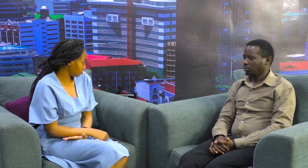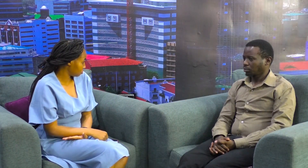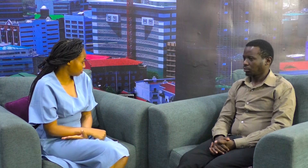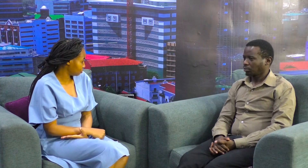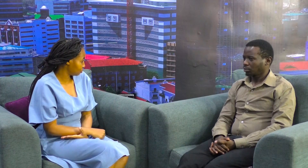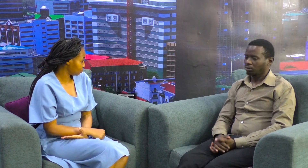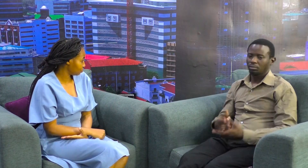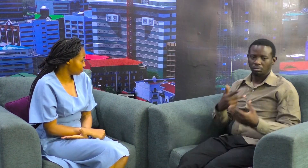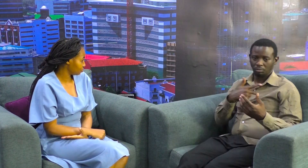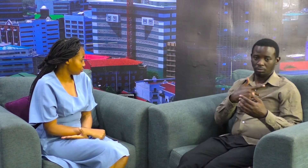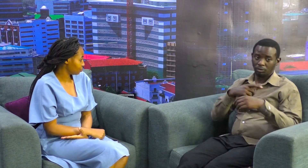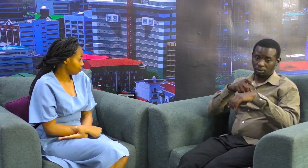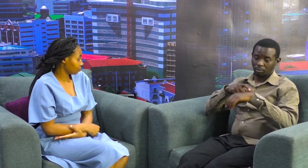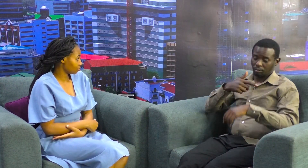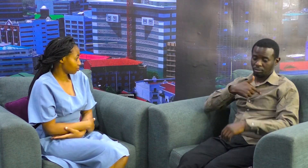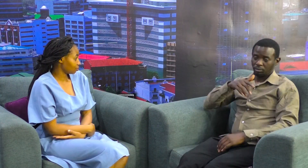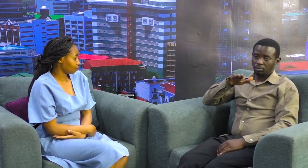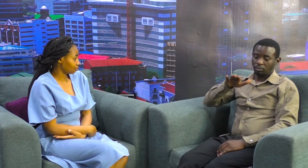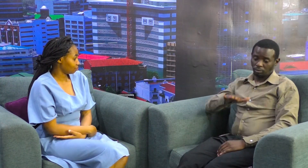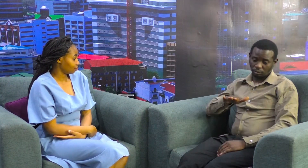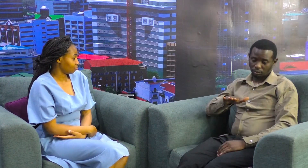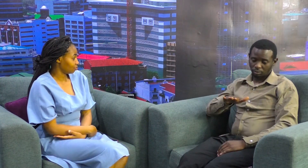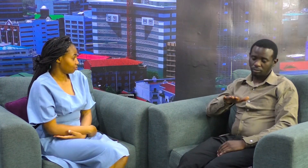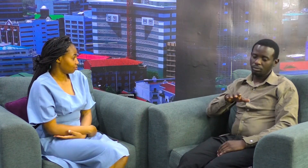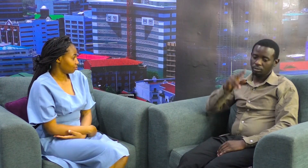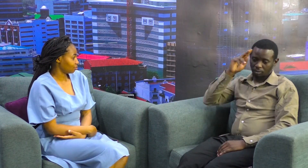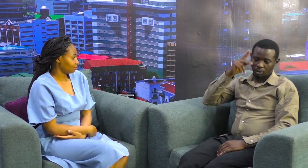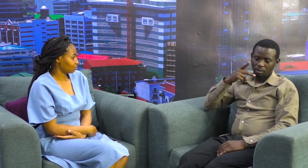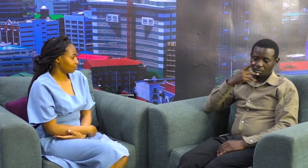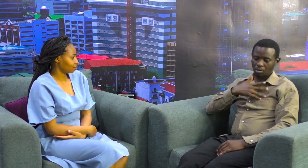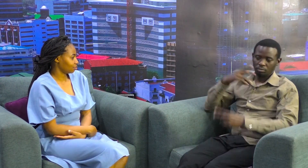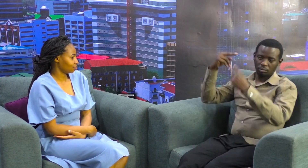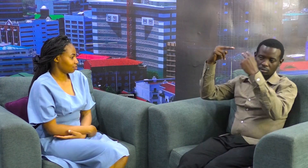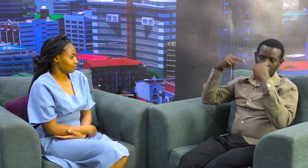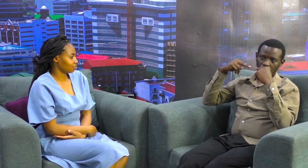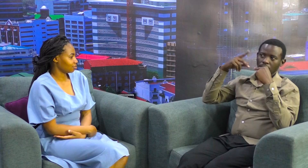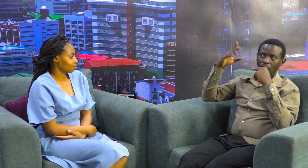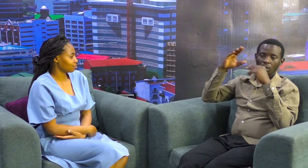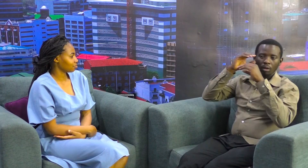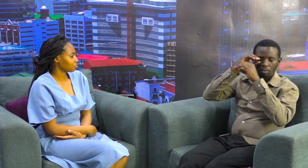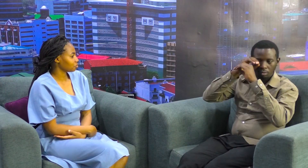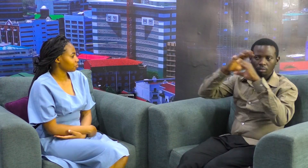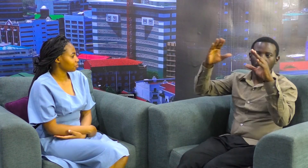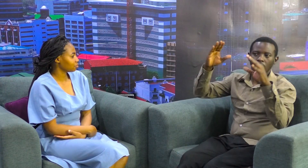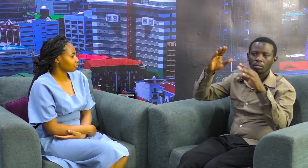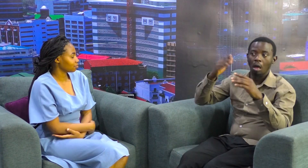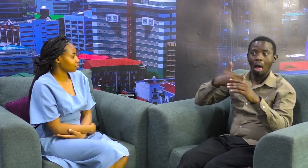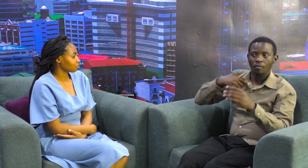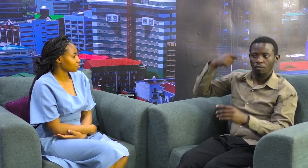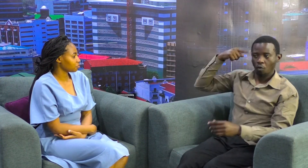So what aim did your parents have for you as a boy when you were growing up? When my parents saw me, they saw